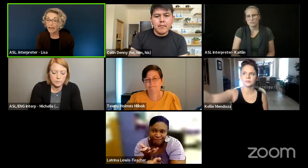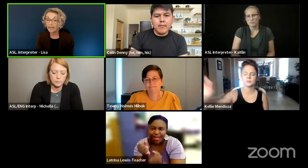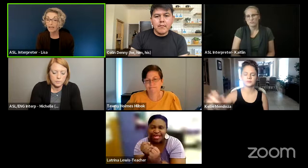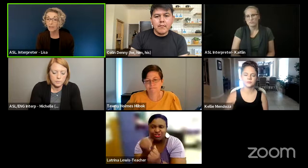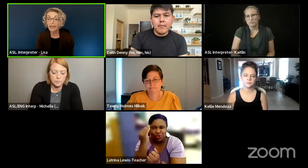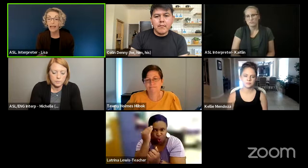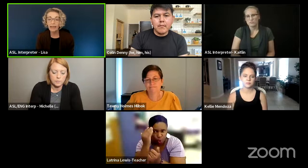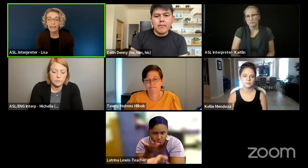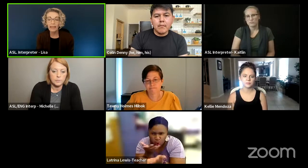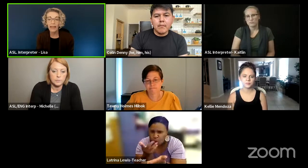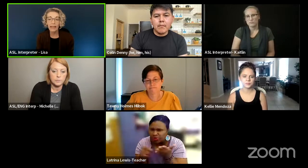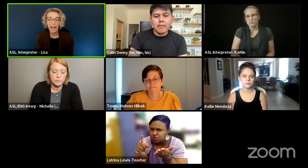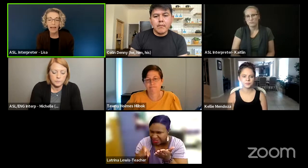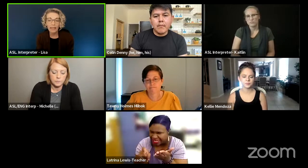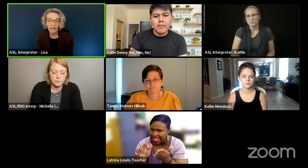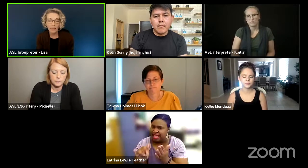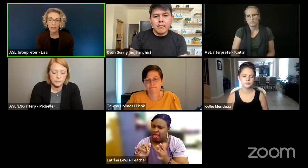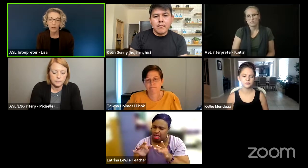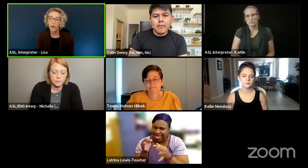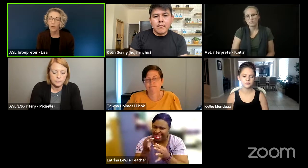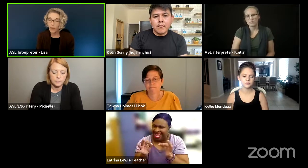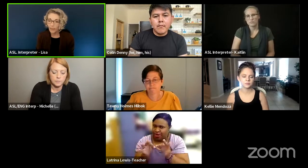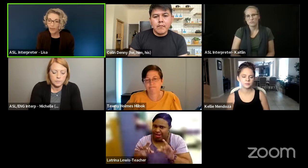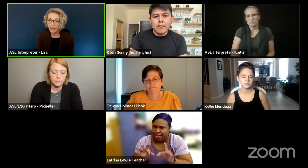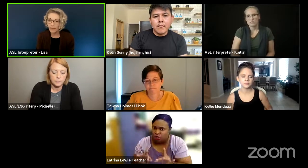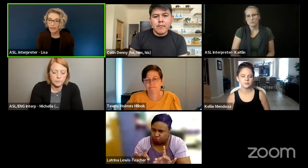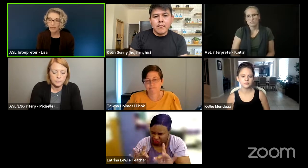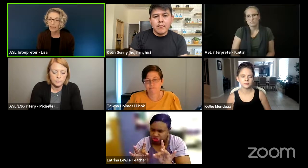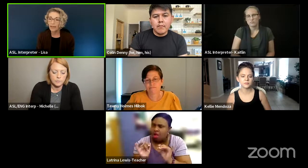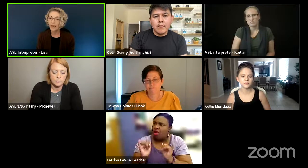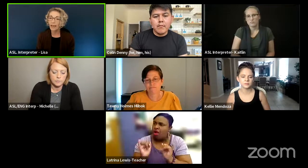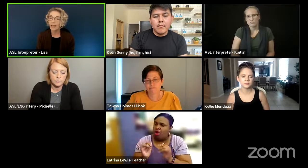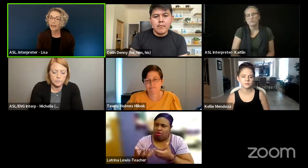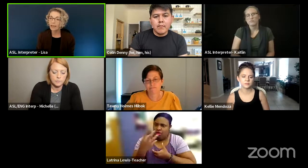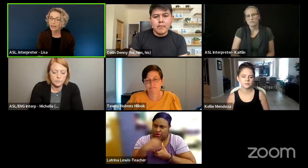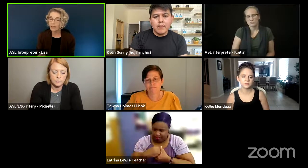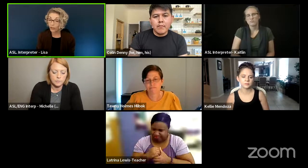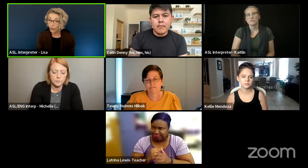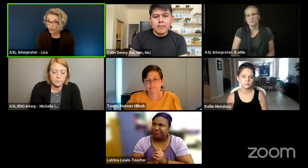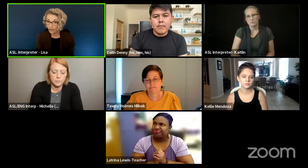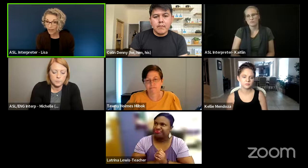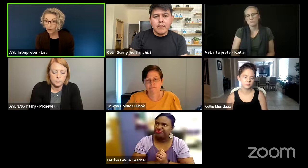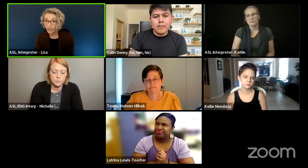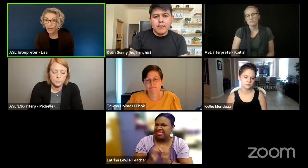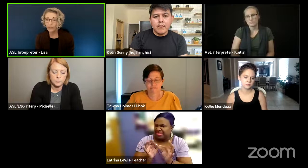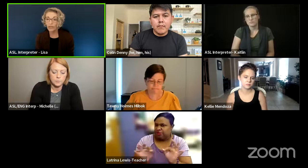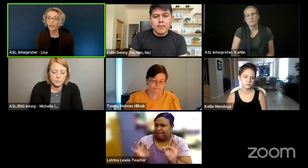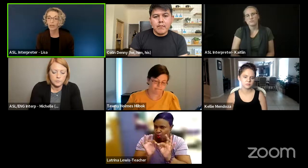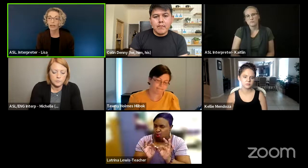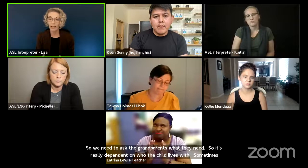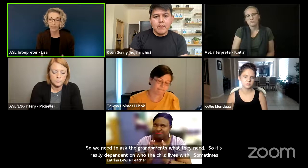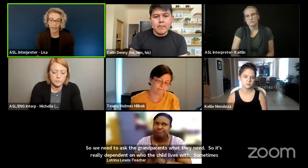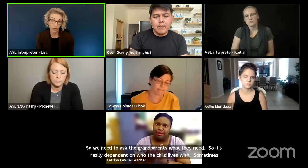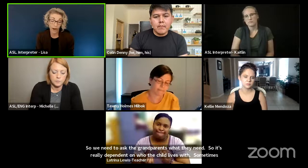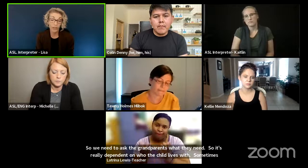and ask them in that intake, ask them what they need, and in terms of language acquisition, and then try to